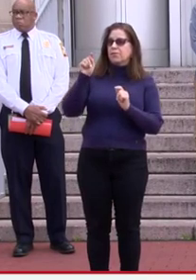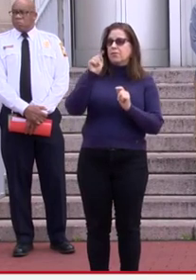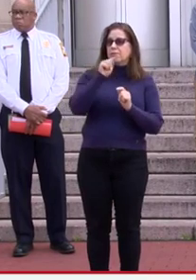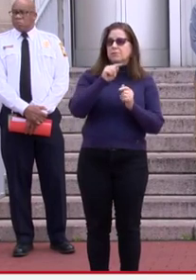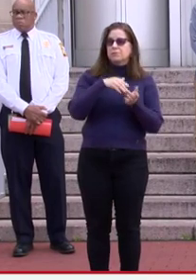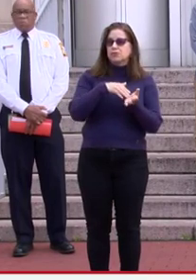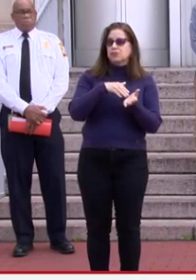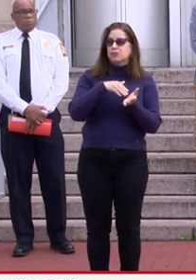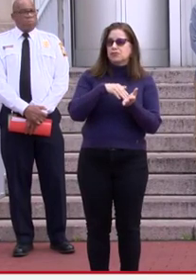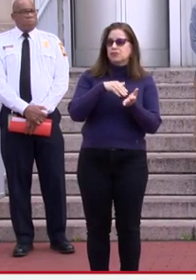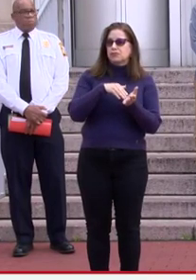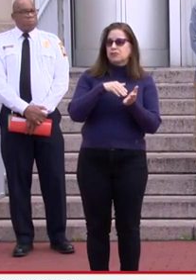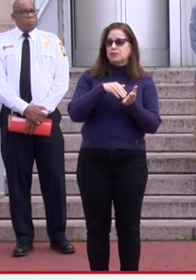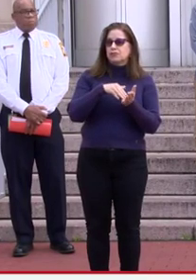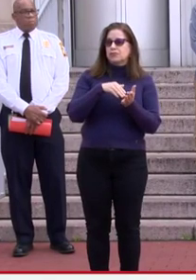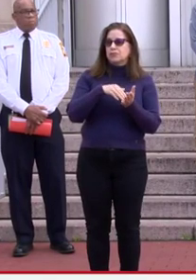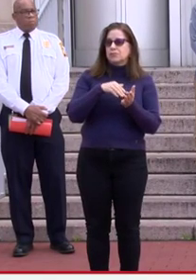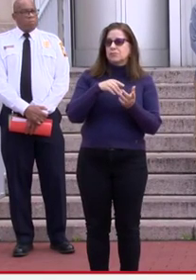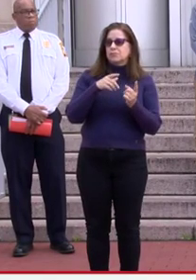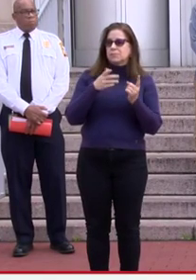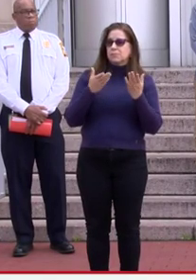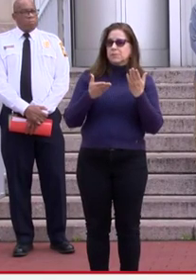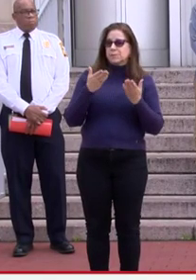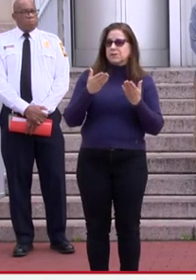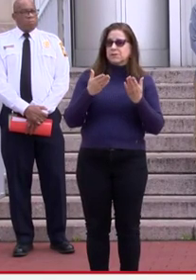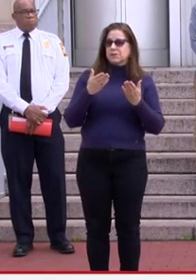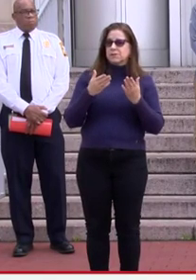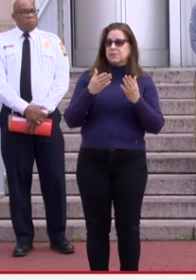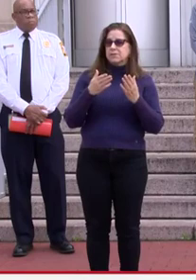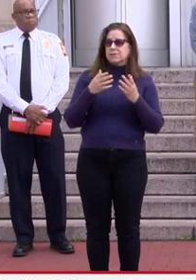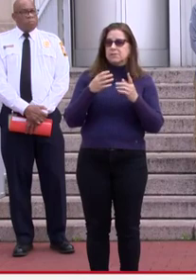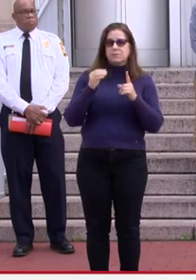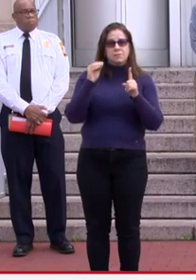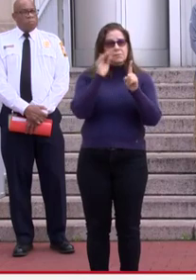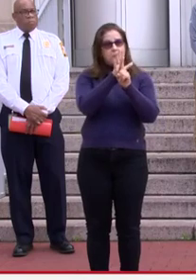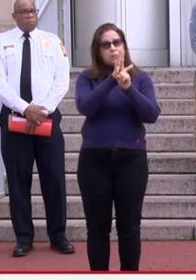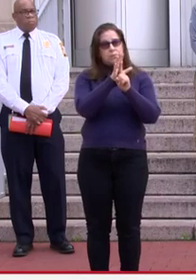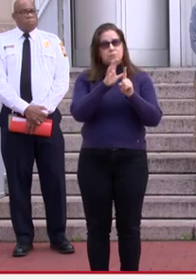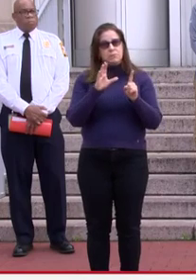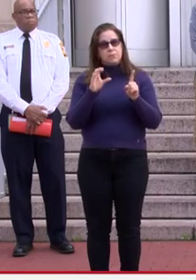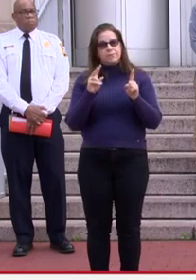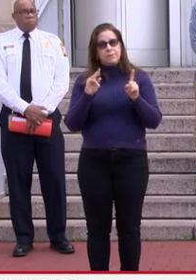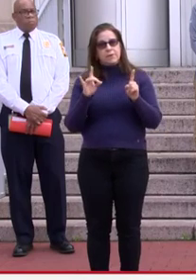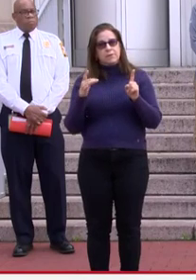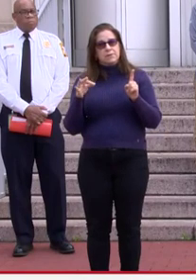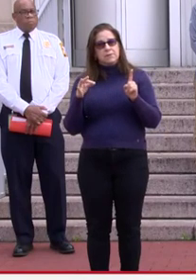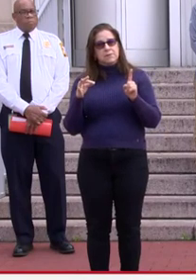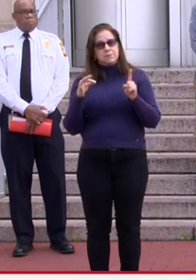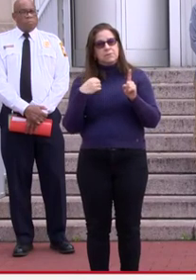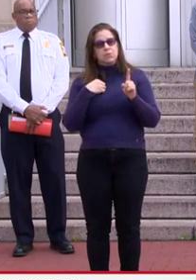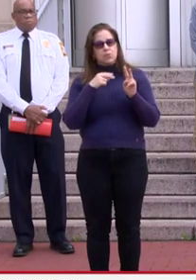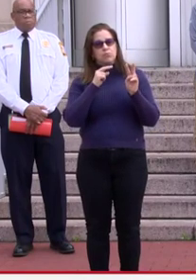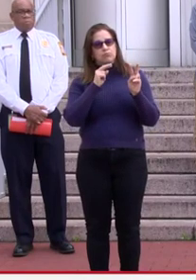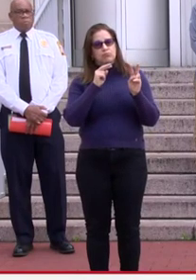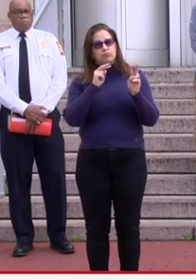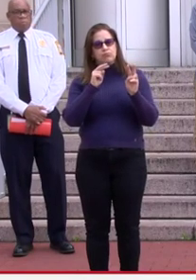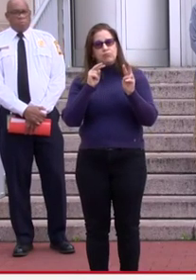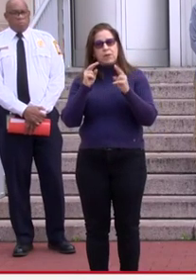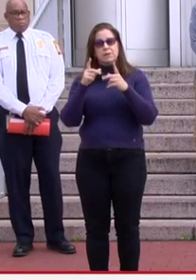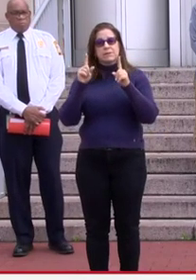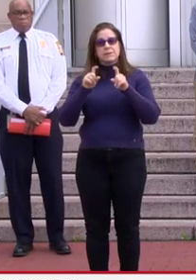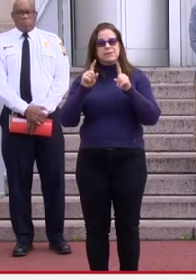a healthcare personnel exposure within their health systems who have tests pending. DC Health is not